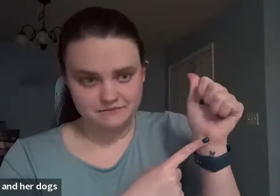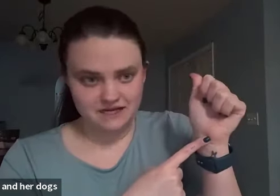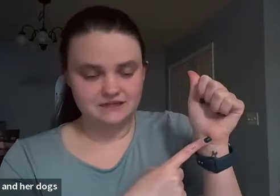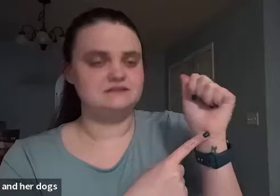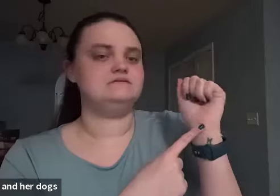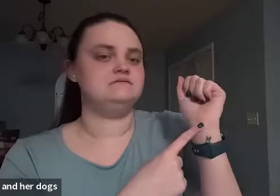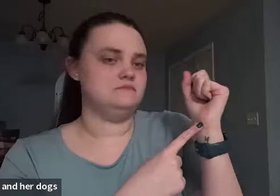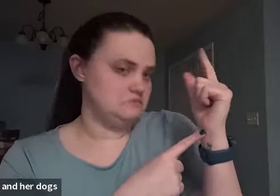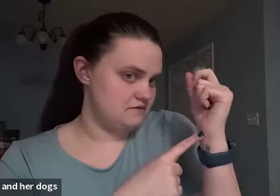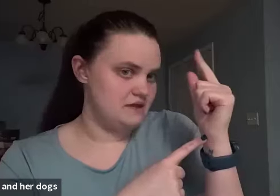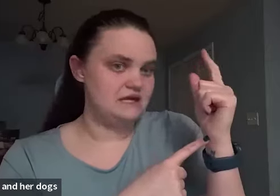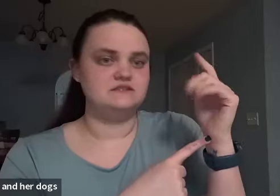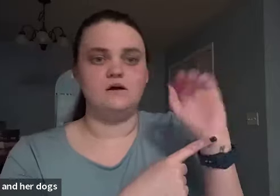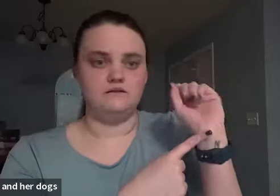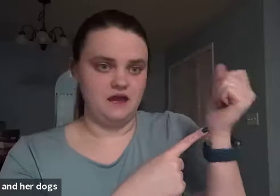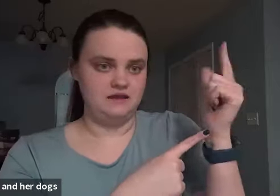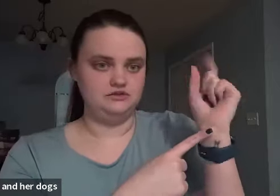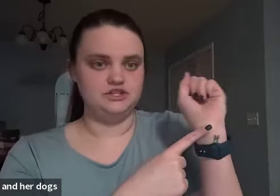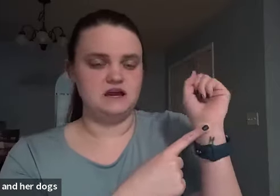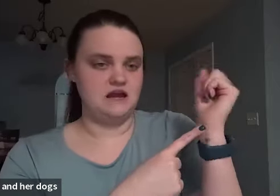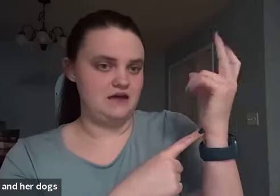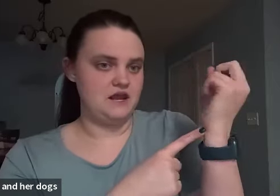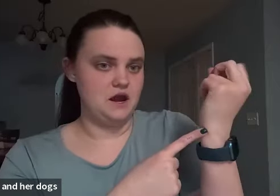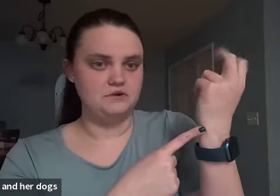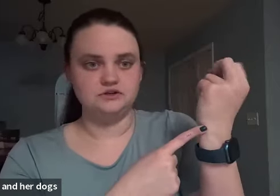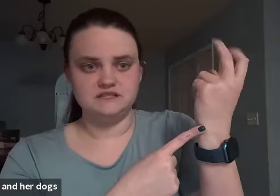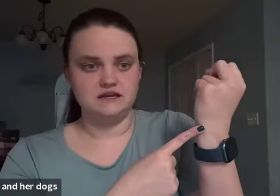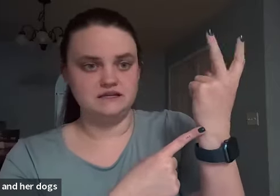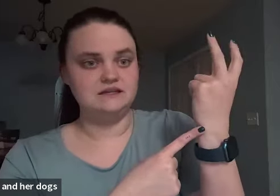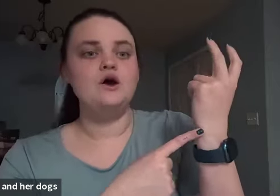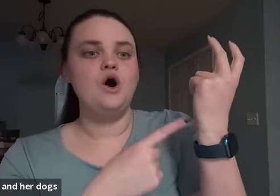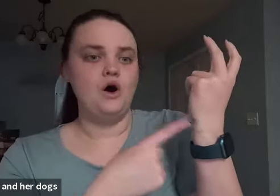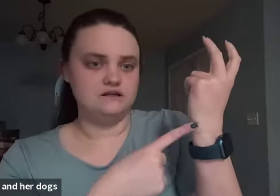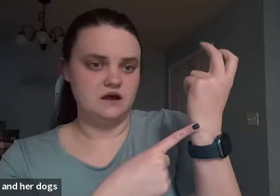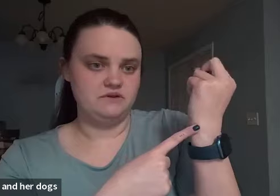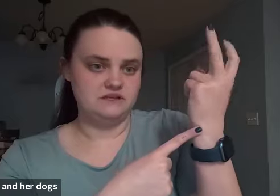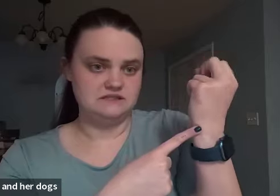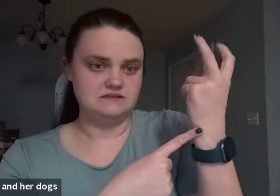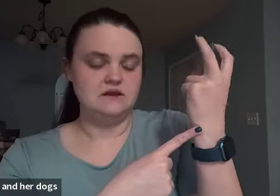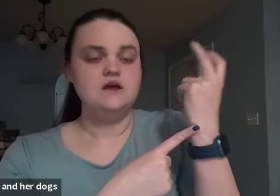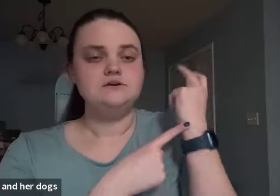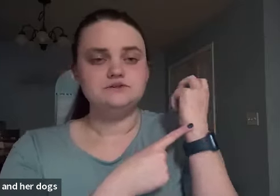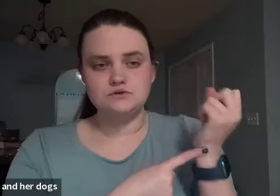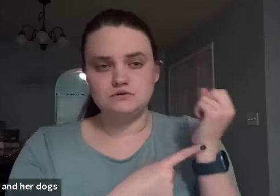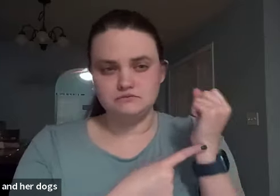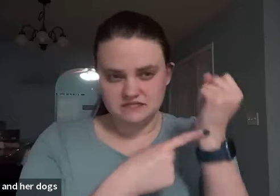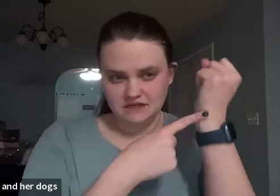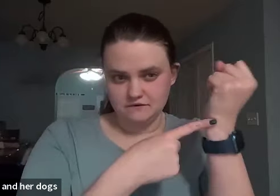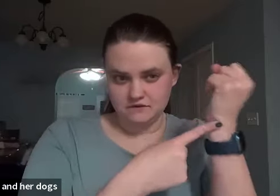10 minutes, 11 minutes, all of that. You just kind of add the number you're signing on top of this. So the reasoning for